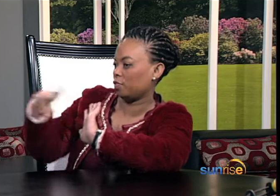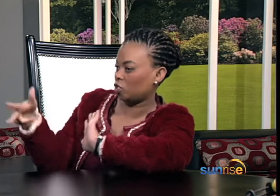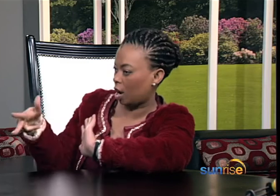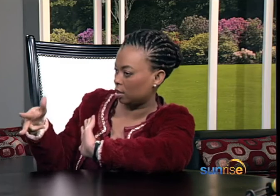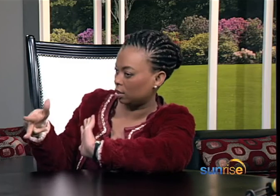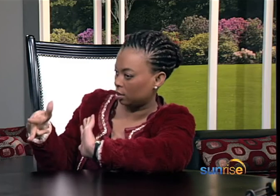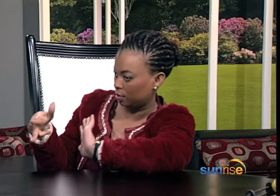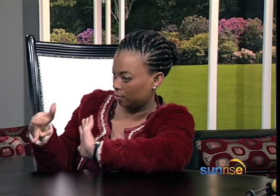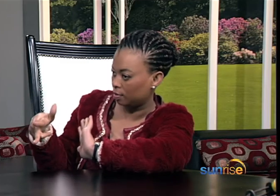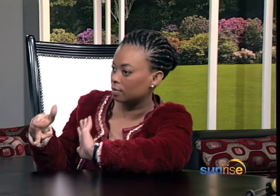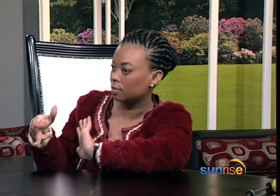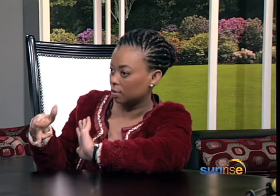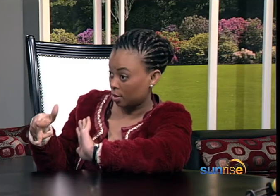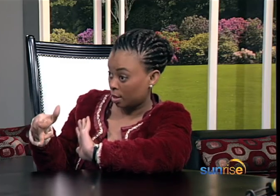that South African Sign Language becomes an official language.